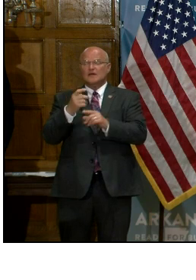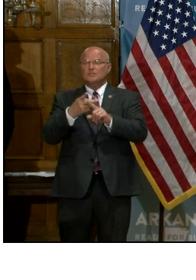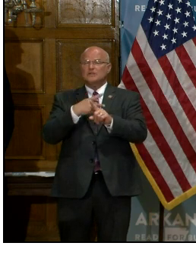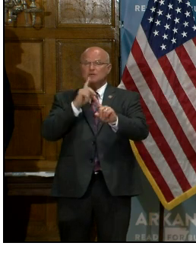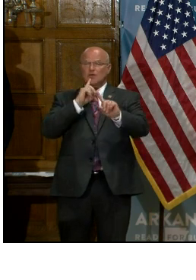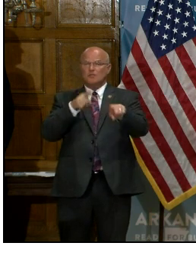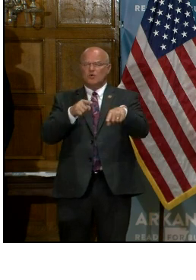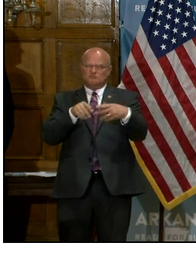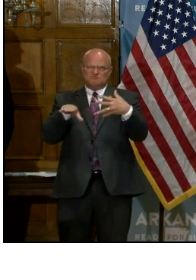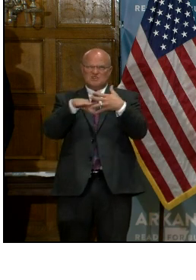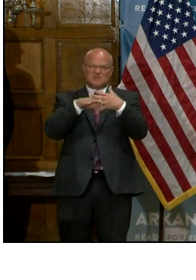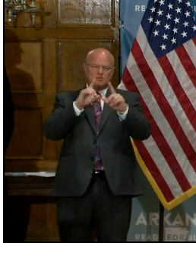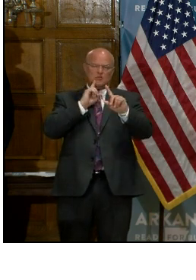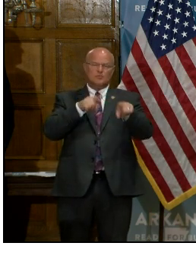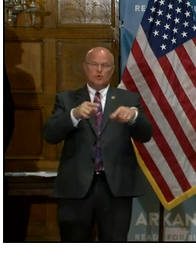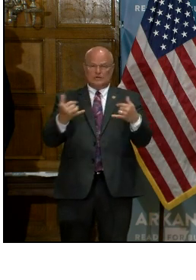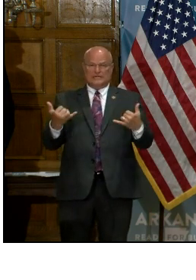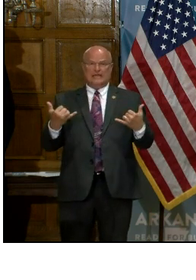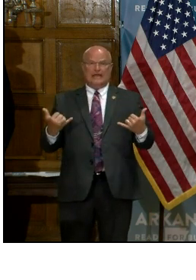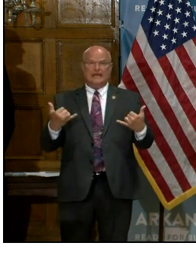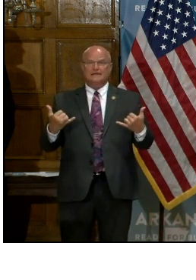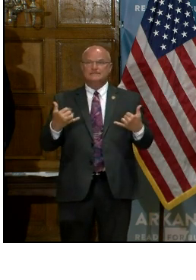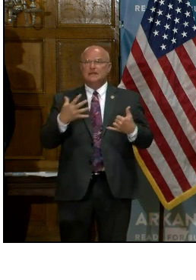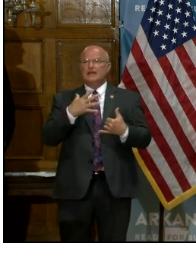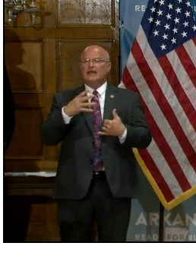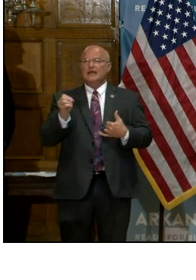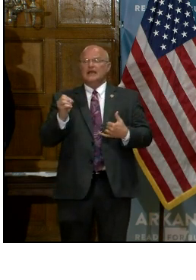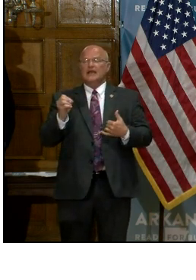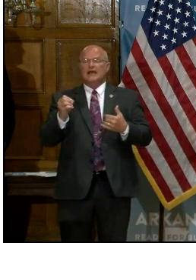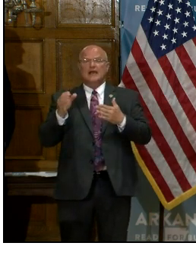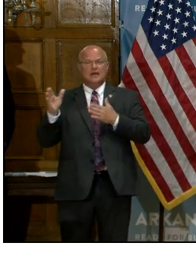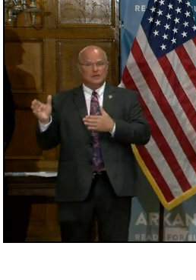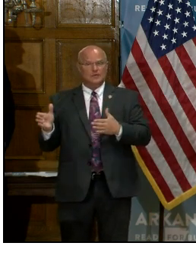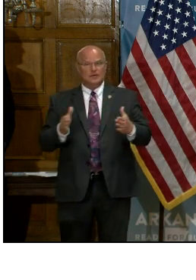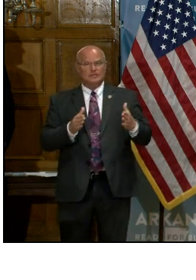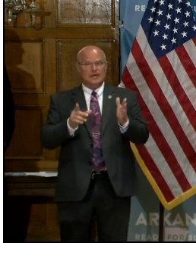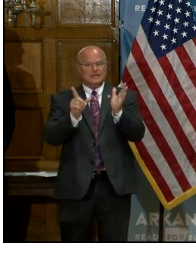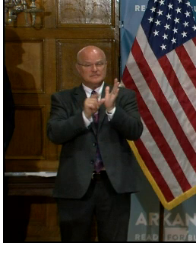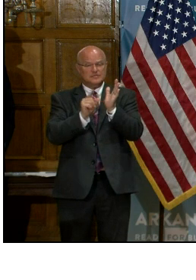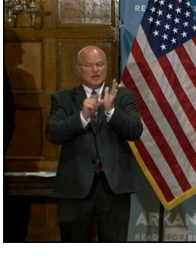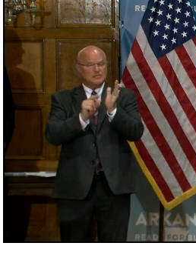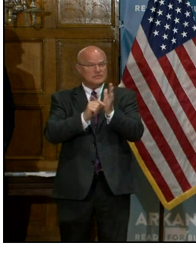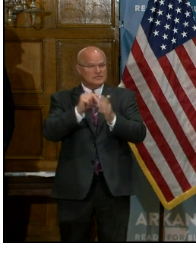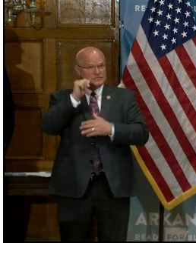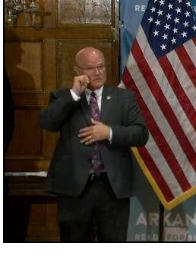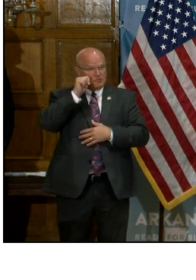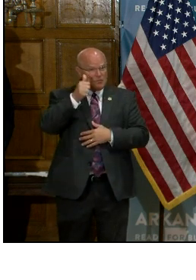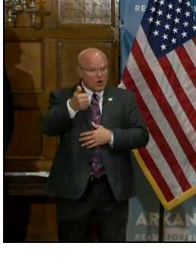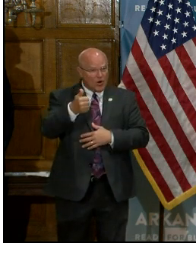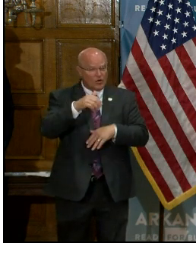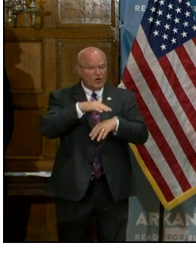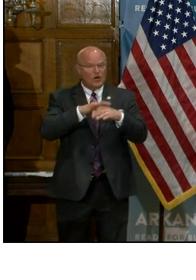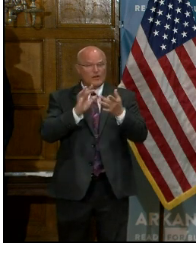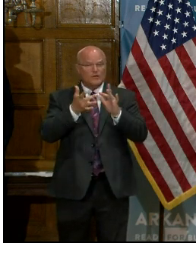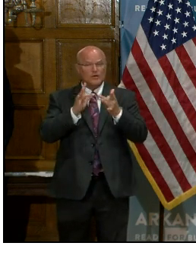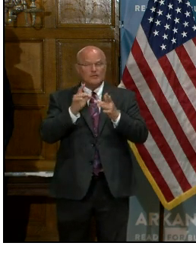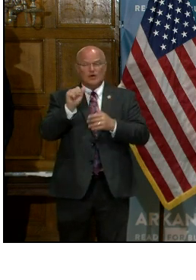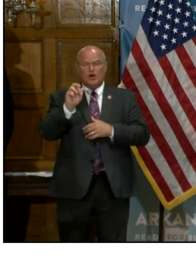preliminary report or interim report today, and we plan to publish it tomorrow on the